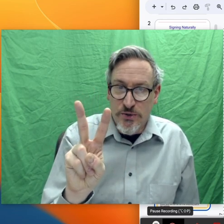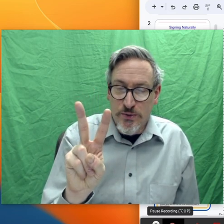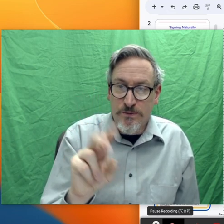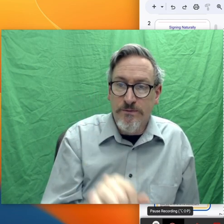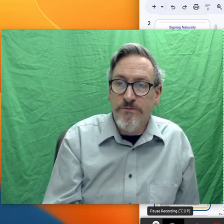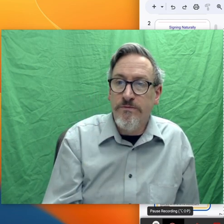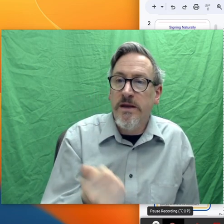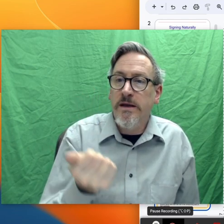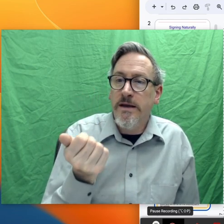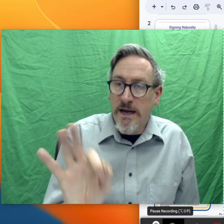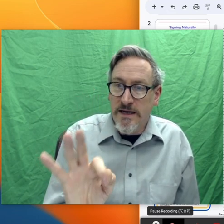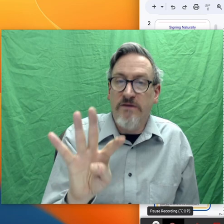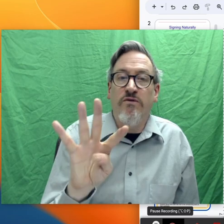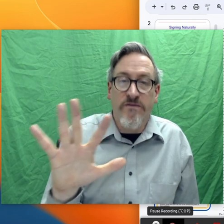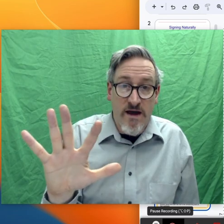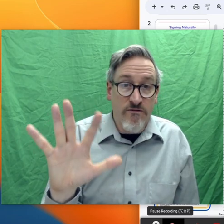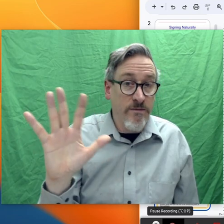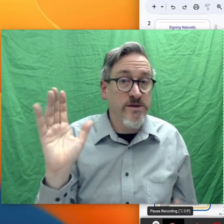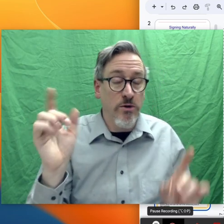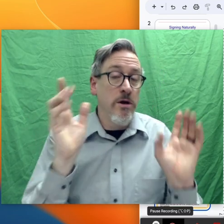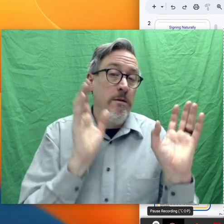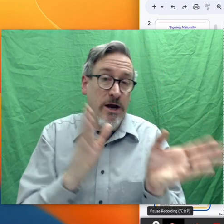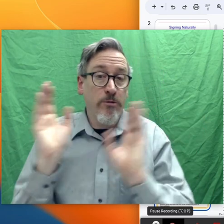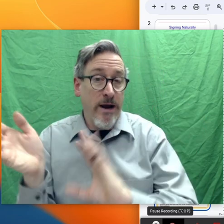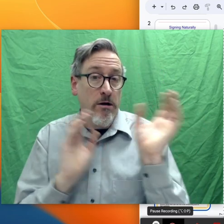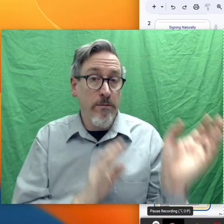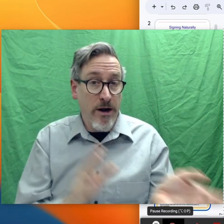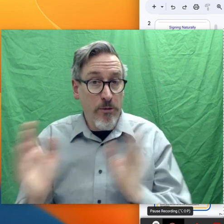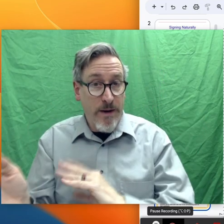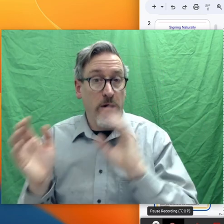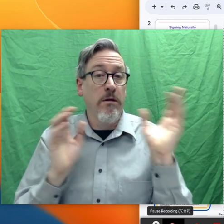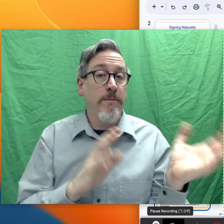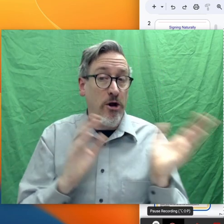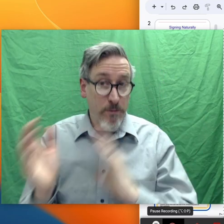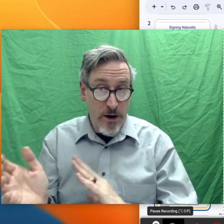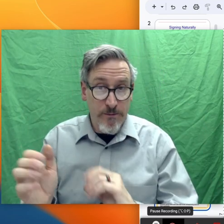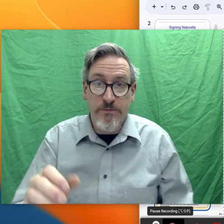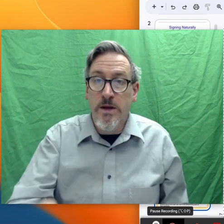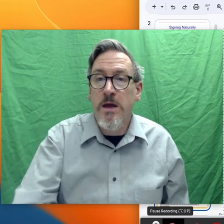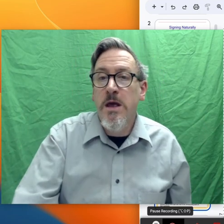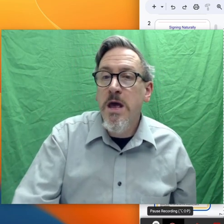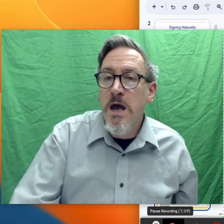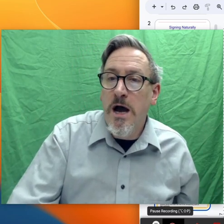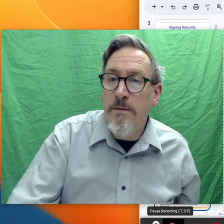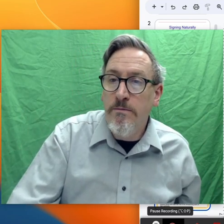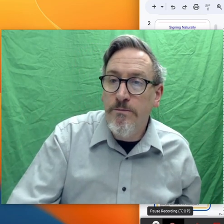1962, 1945, right? So pair, pair, pair, pair, pair, pair.